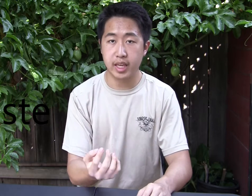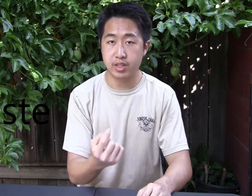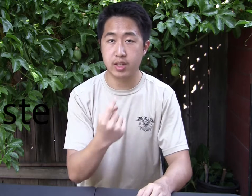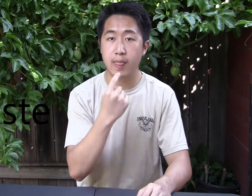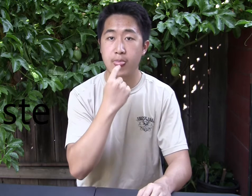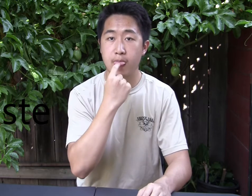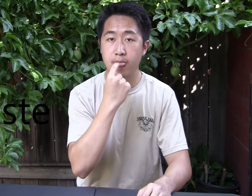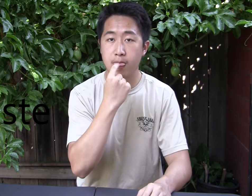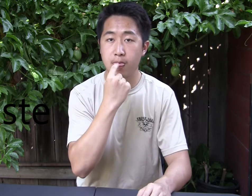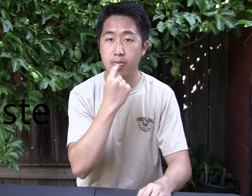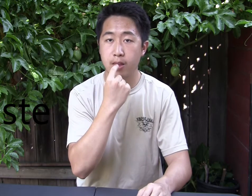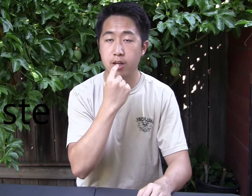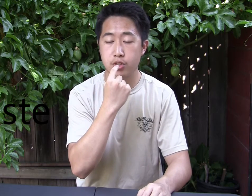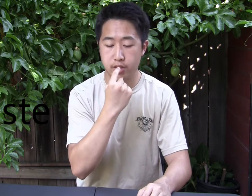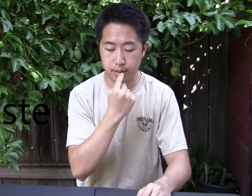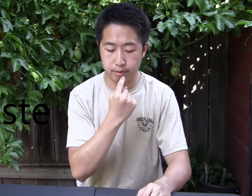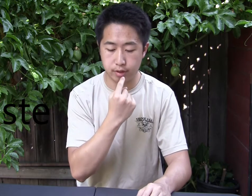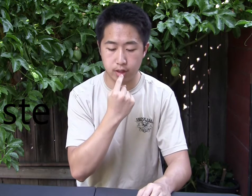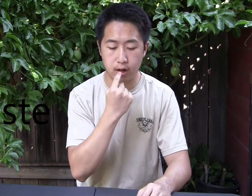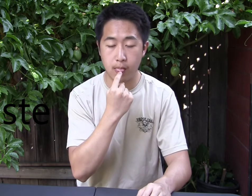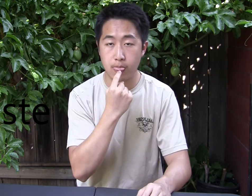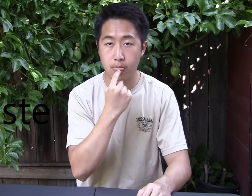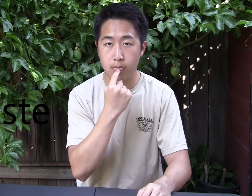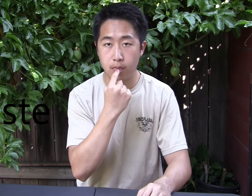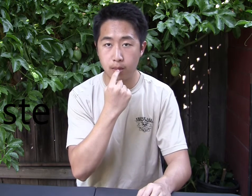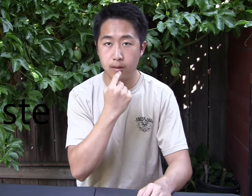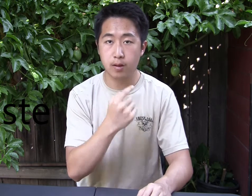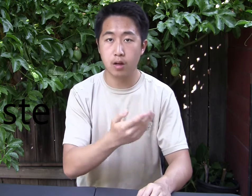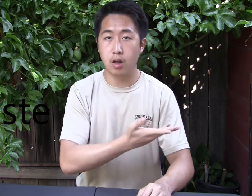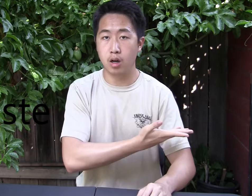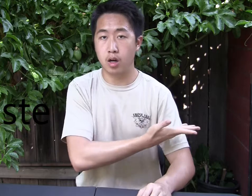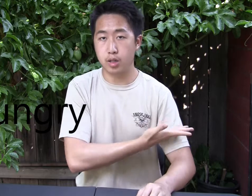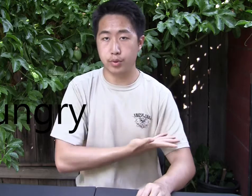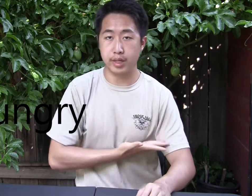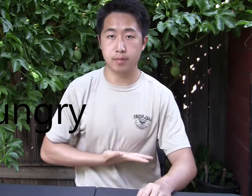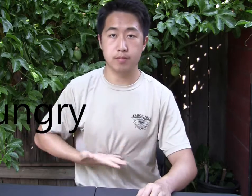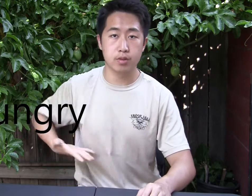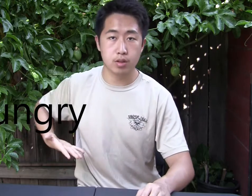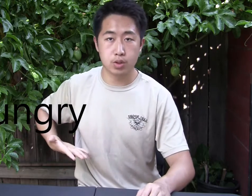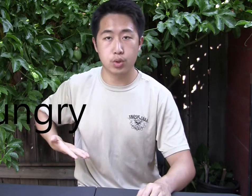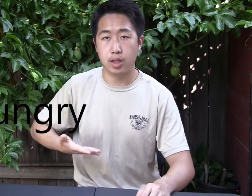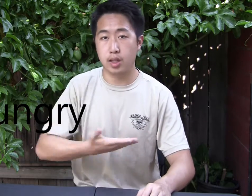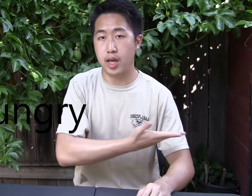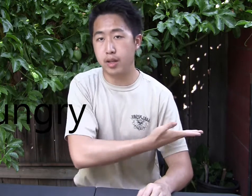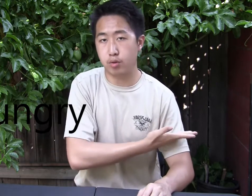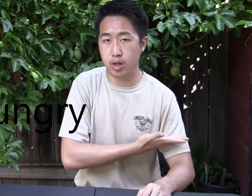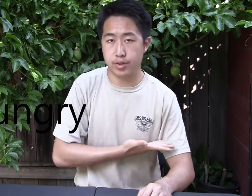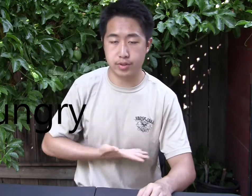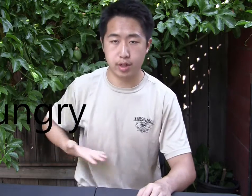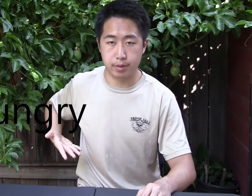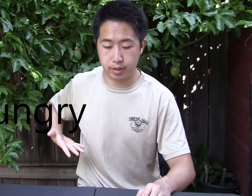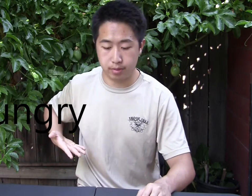Taste. Touch the tip of your tongue. Hungry. Draw a line across your stomach.